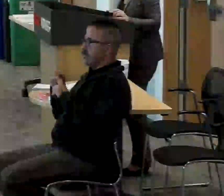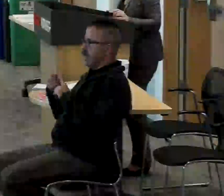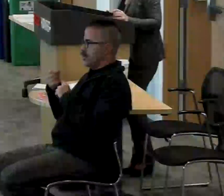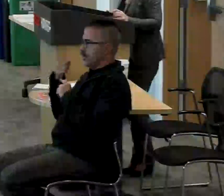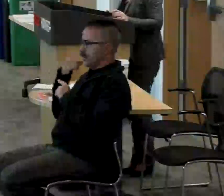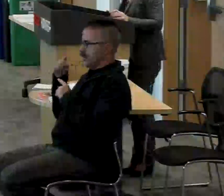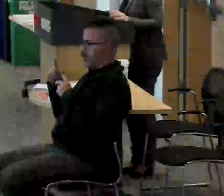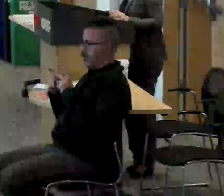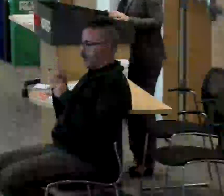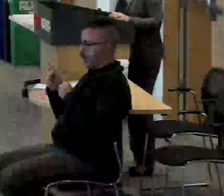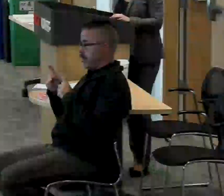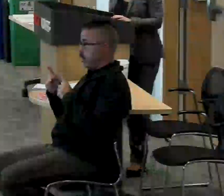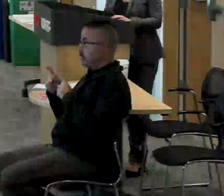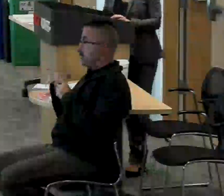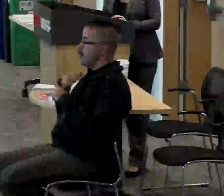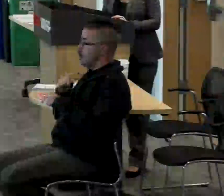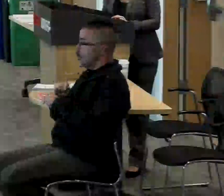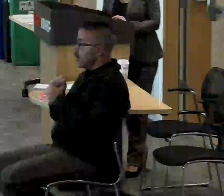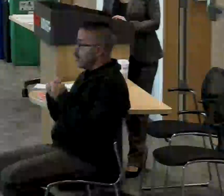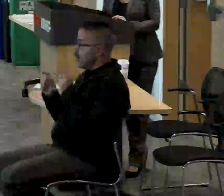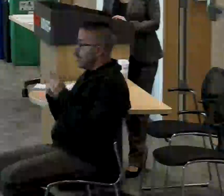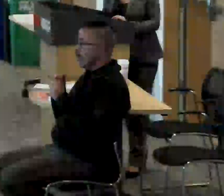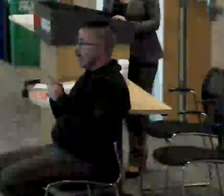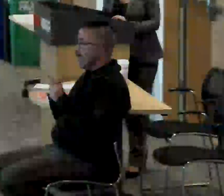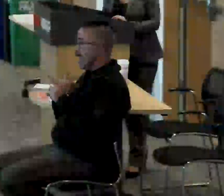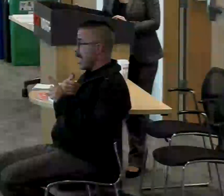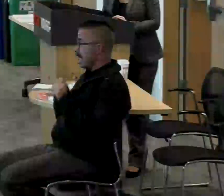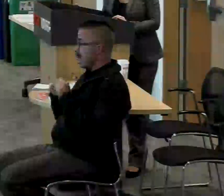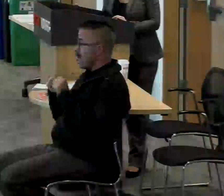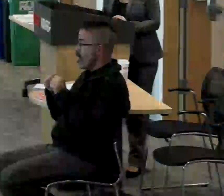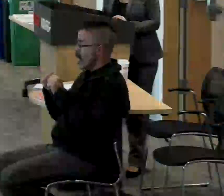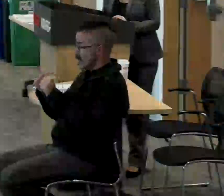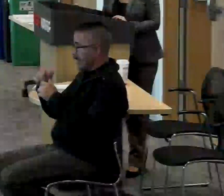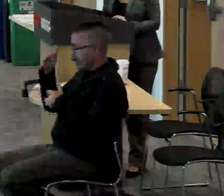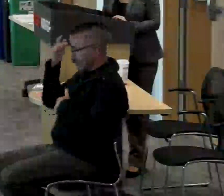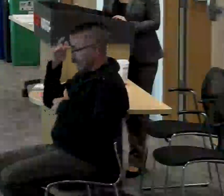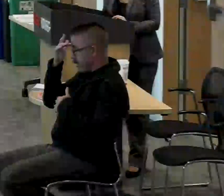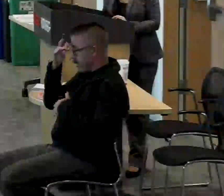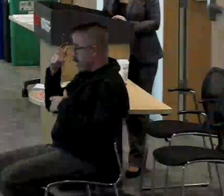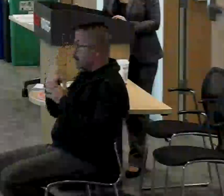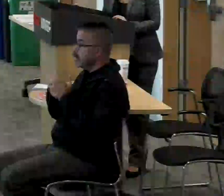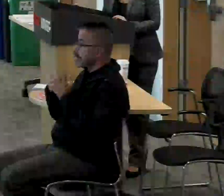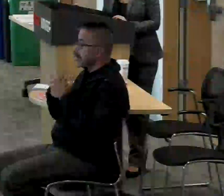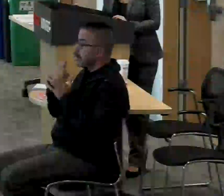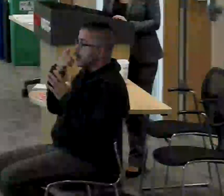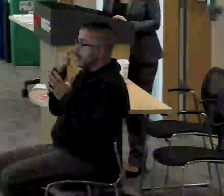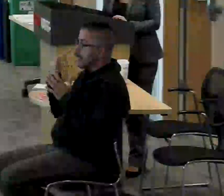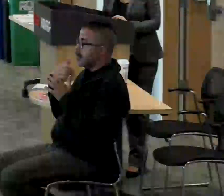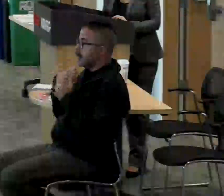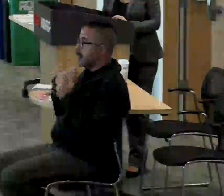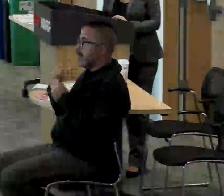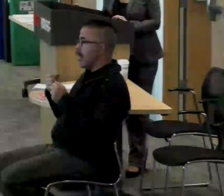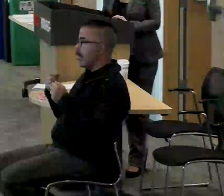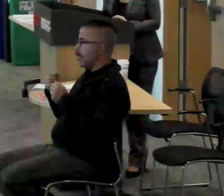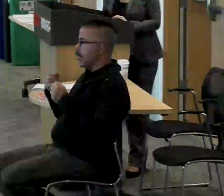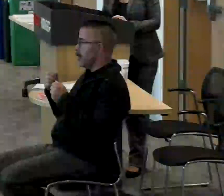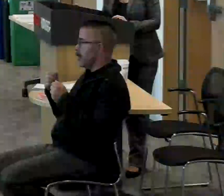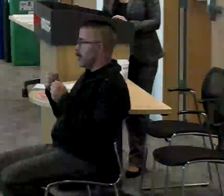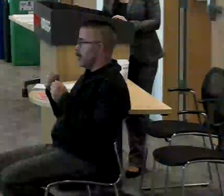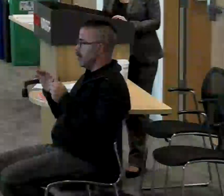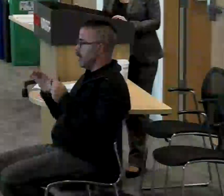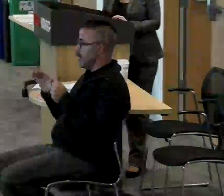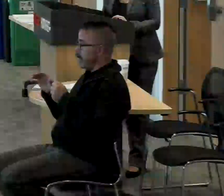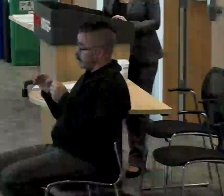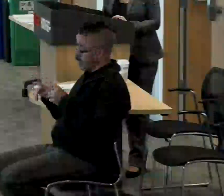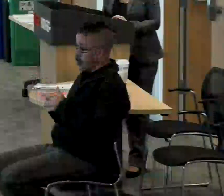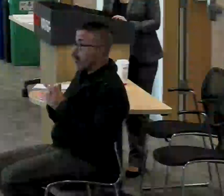worse over time. And sometimes due to the adjustment in health conditions, they're in and out of the